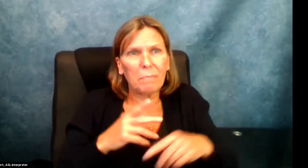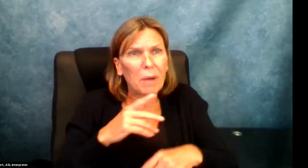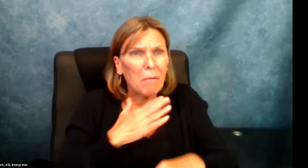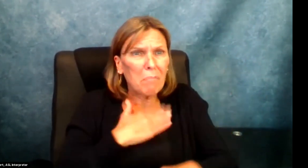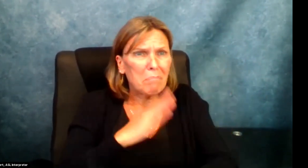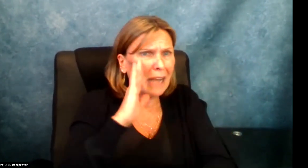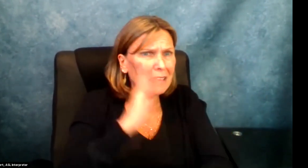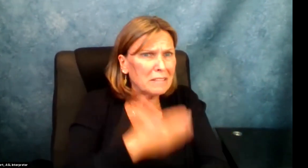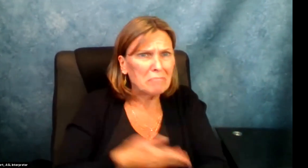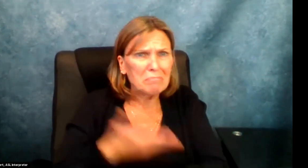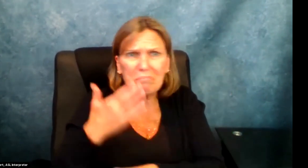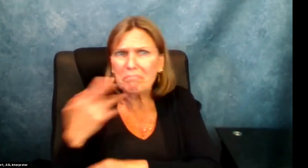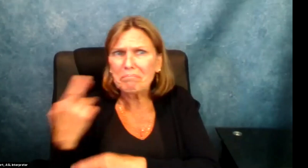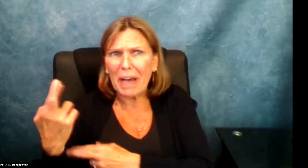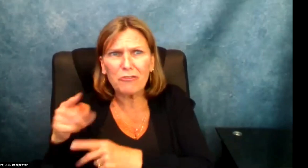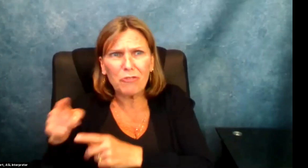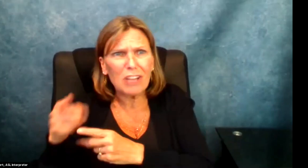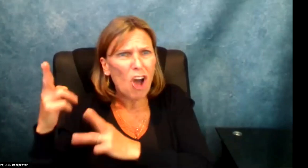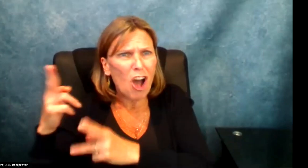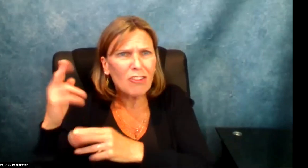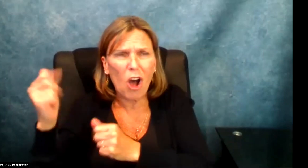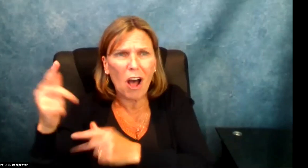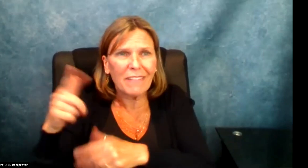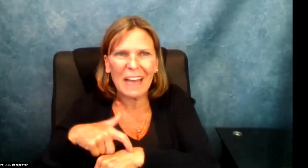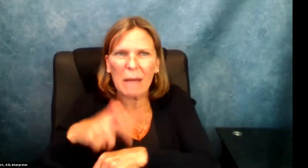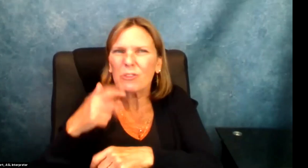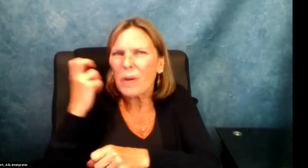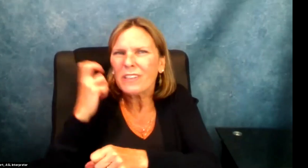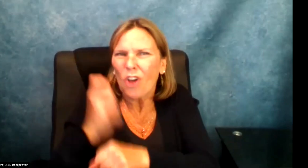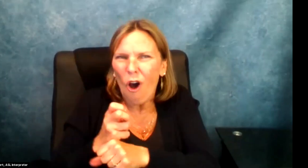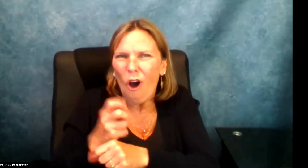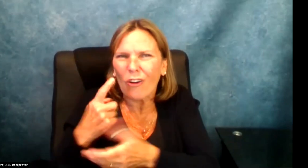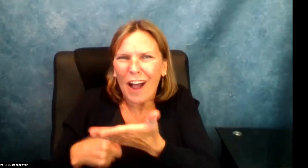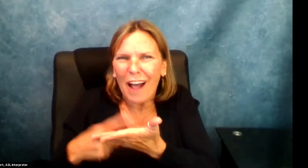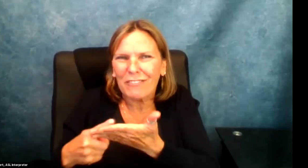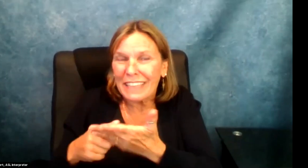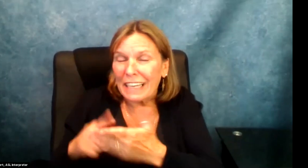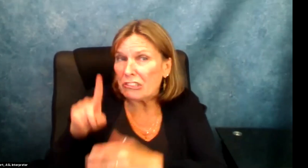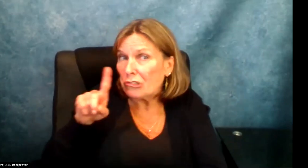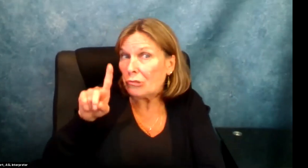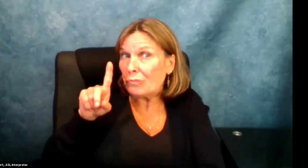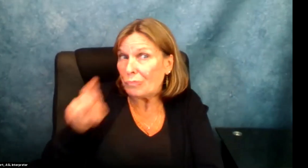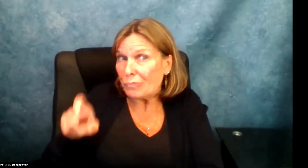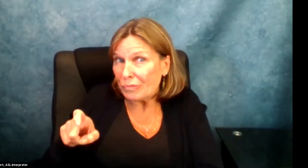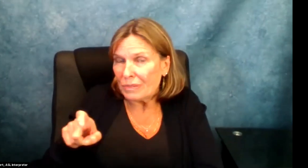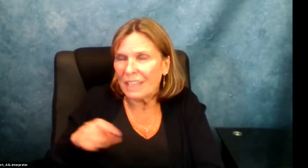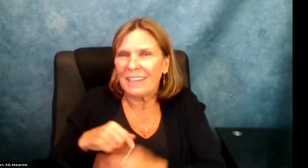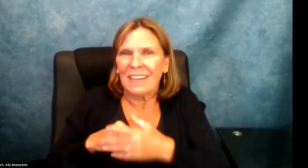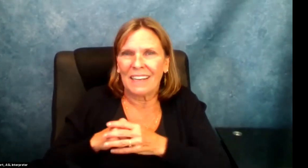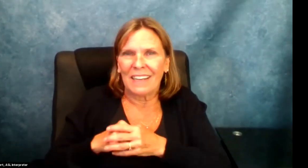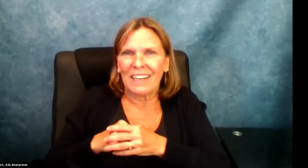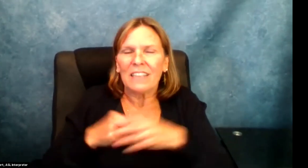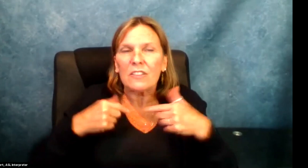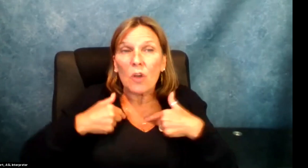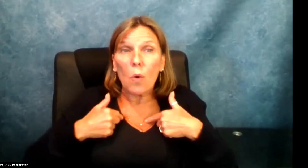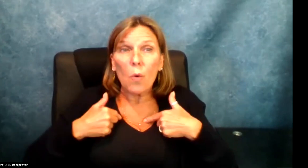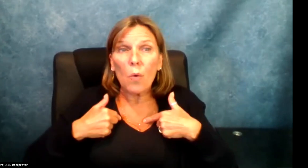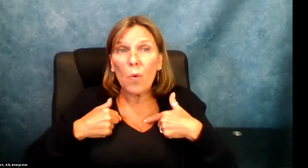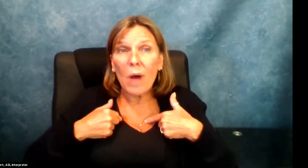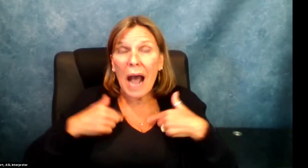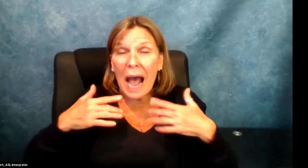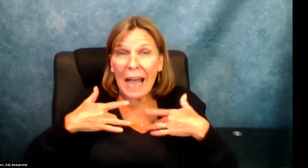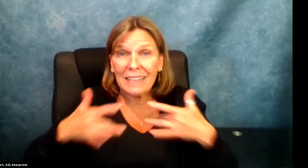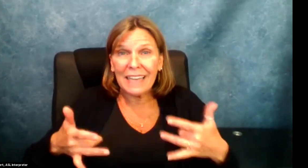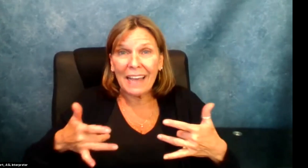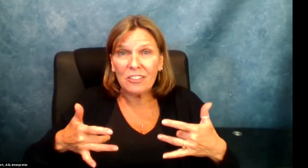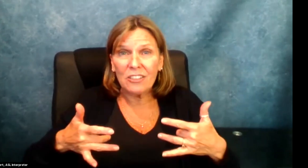And how do we have that conversation? And they're hard conversations to have. I think that what I come back to is I usually just use my